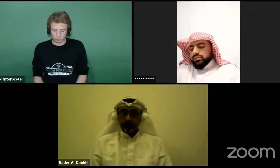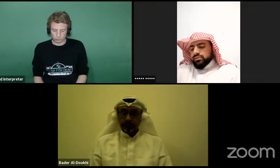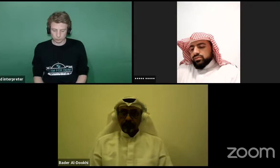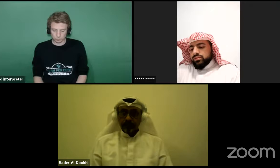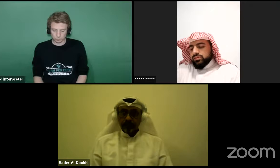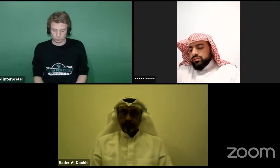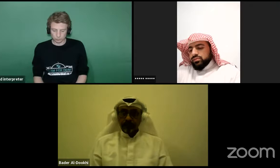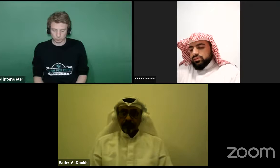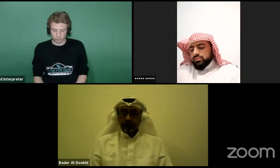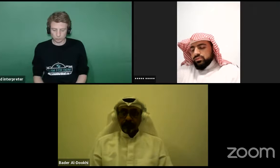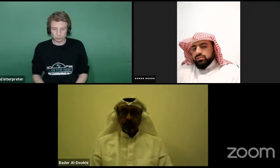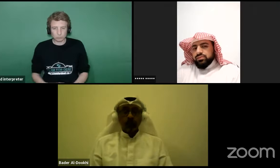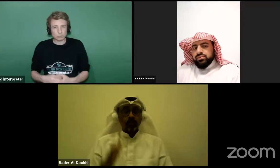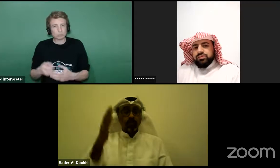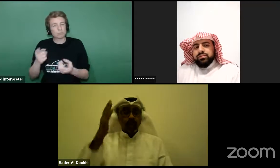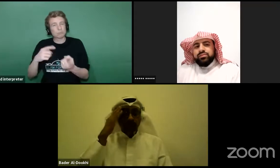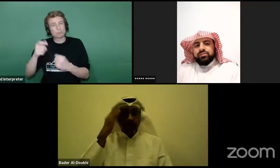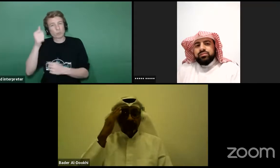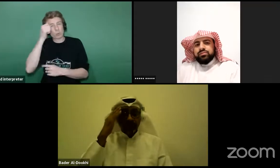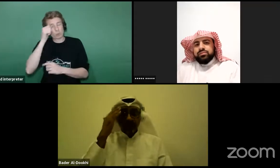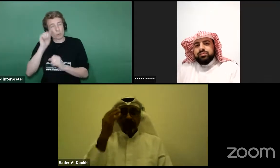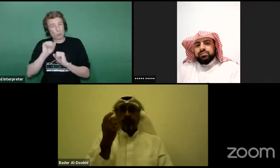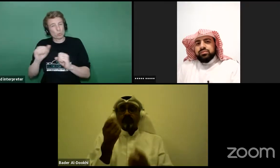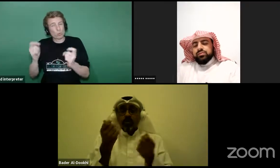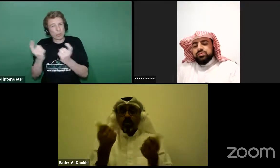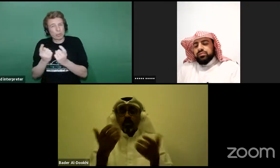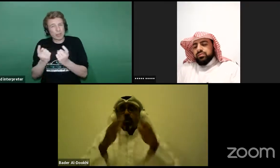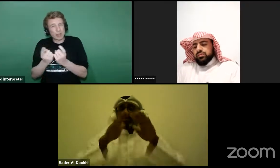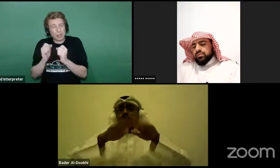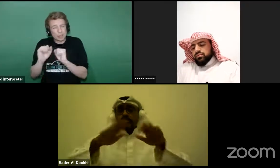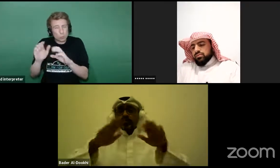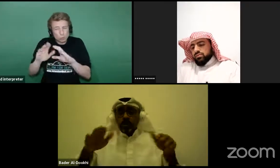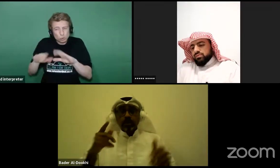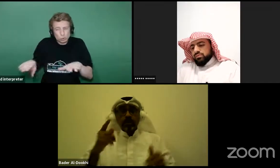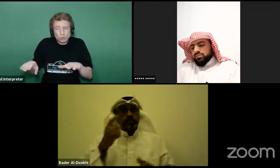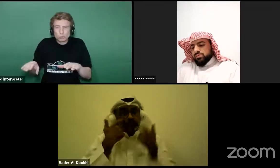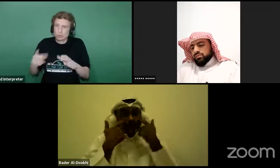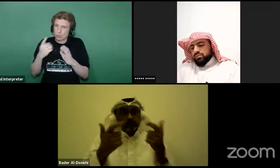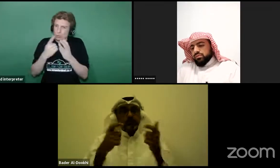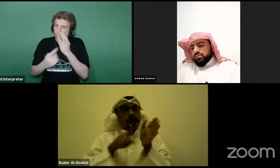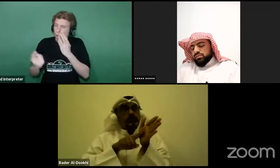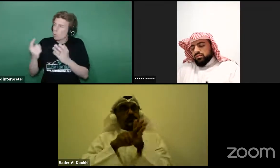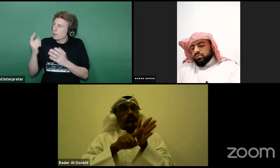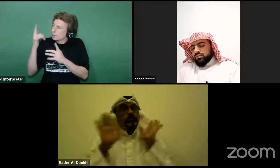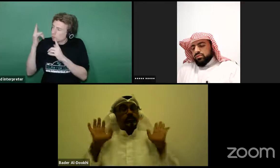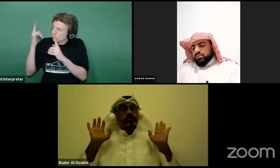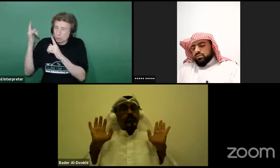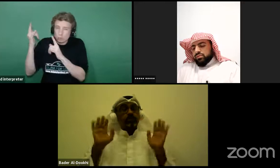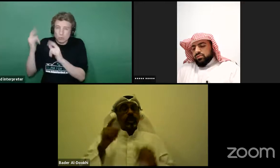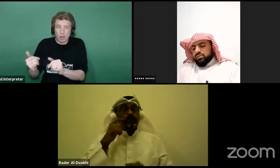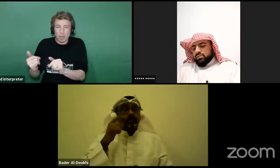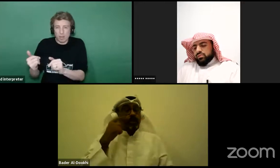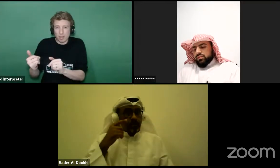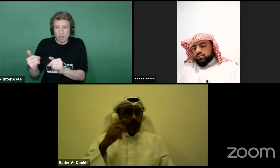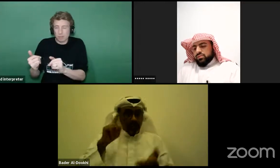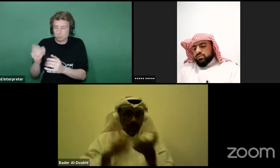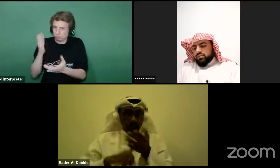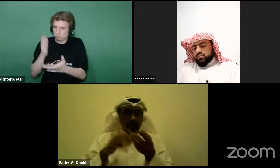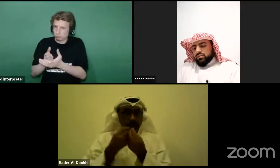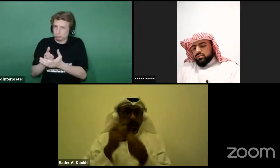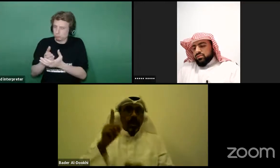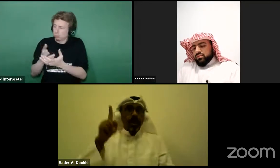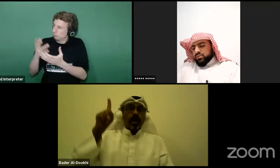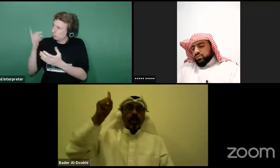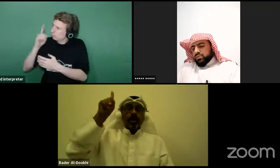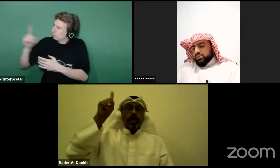And know that your possessions and your children are but a trial, and that surely with Allah is a